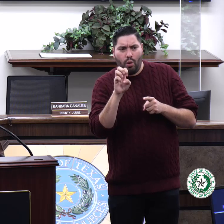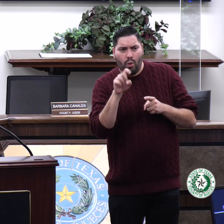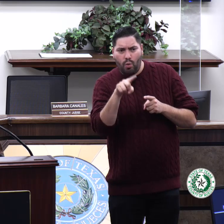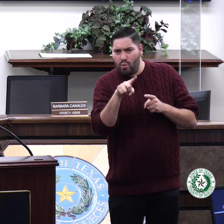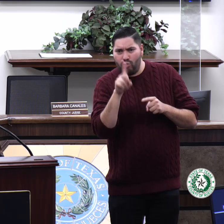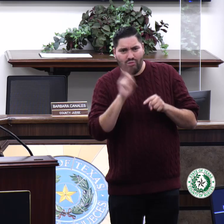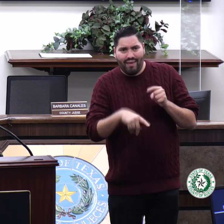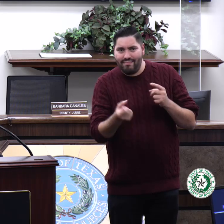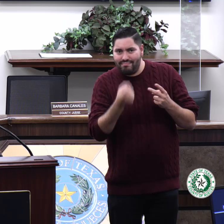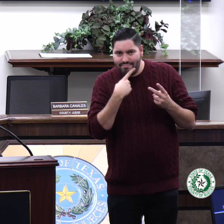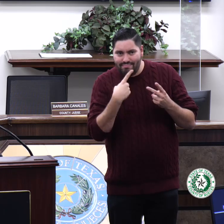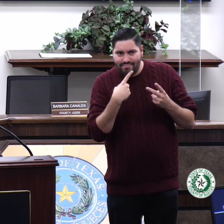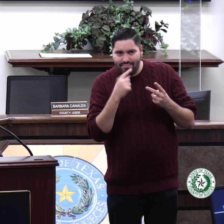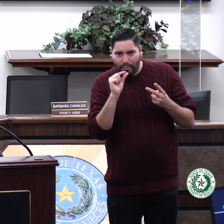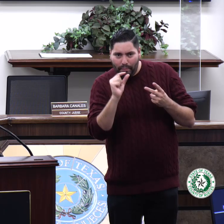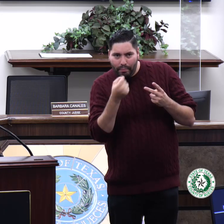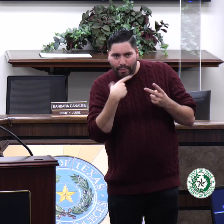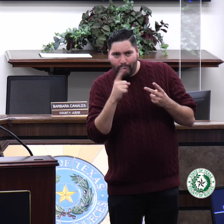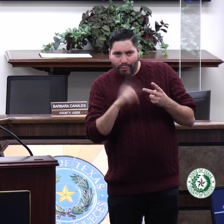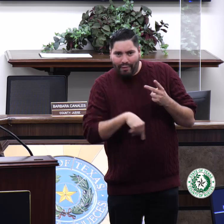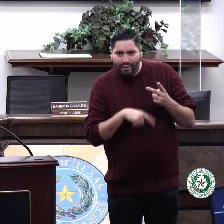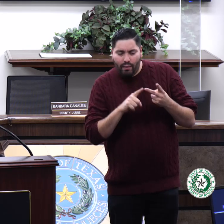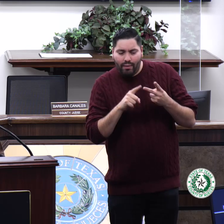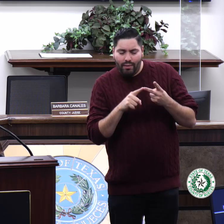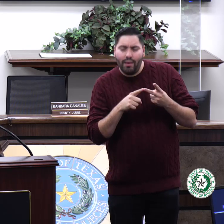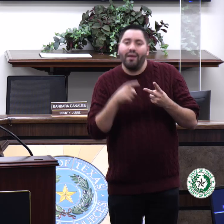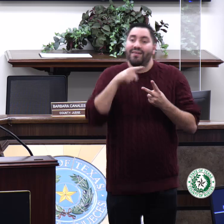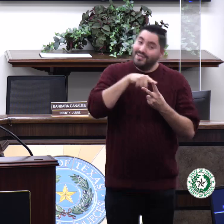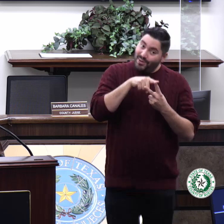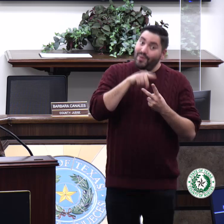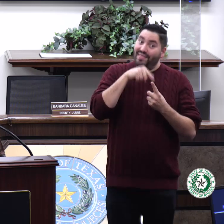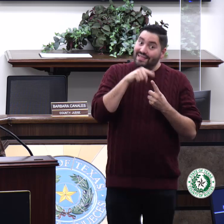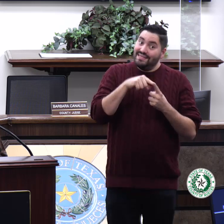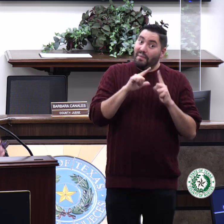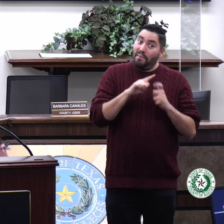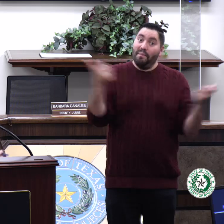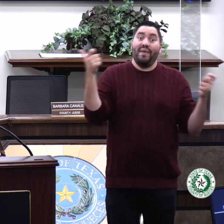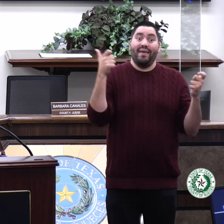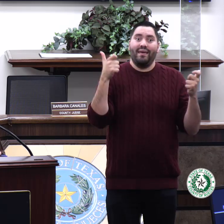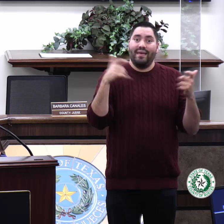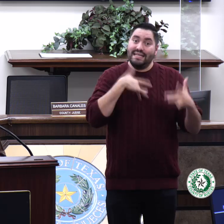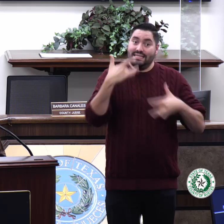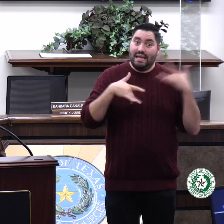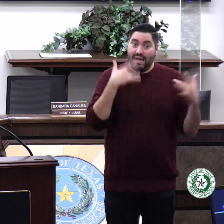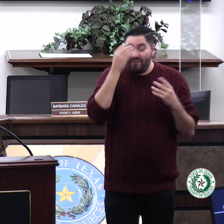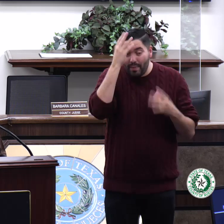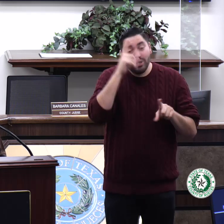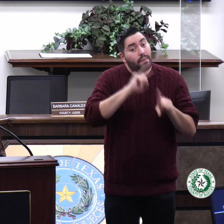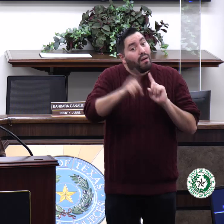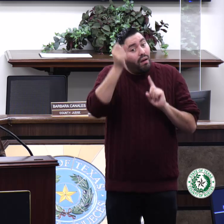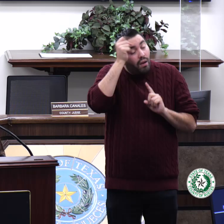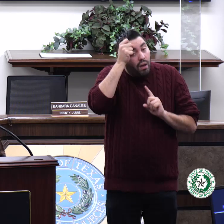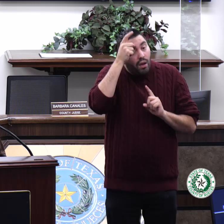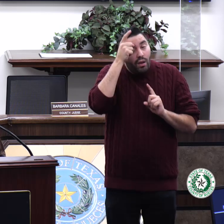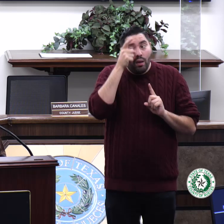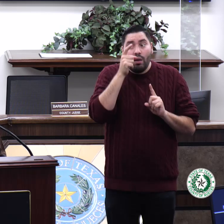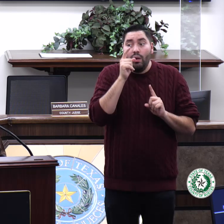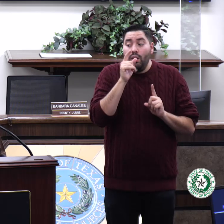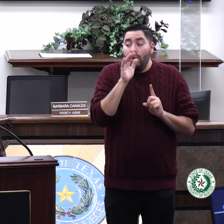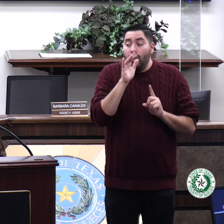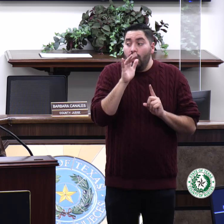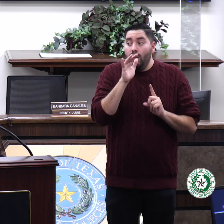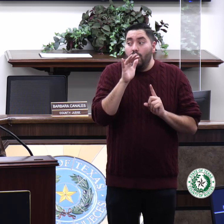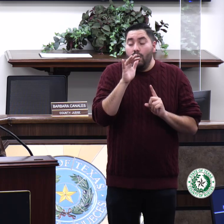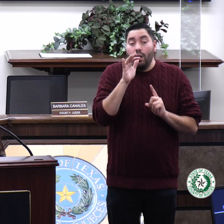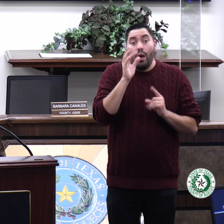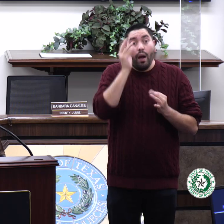pill. So this is big news. And so we need to be mindful that this new antiviral, and they